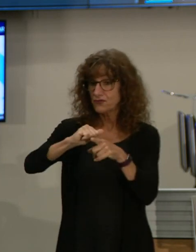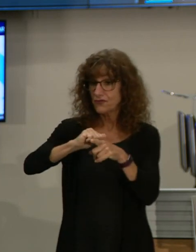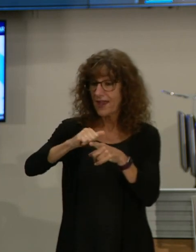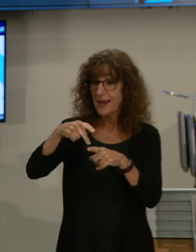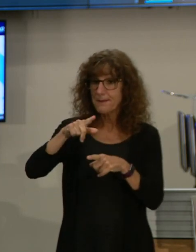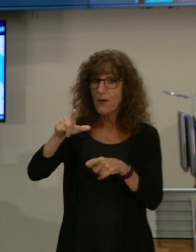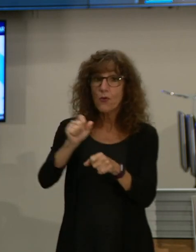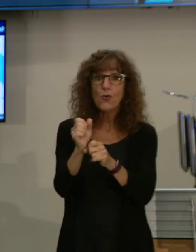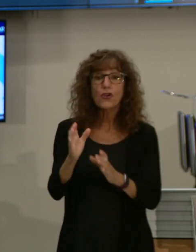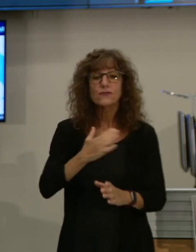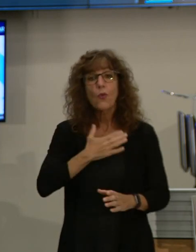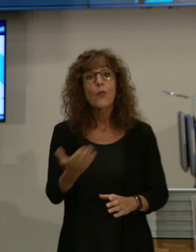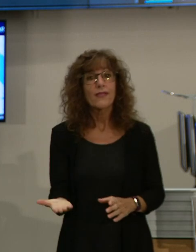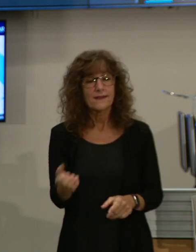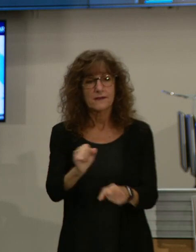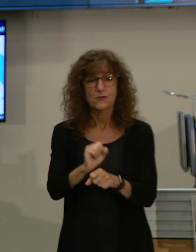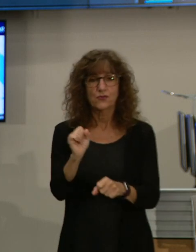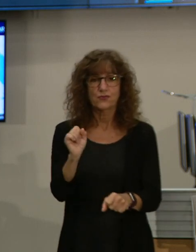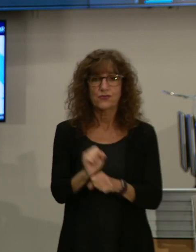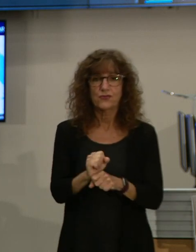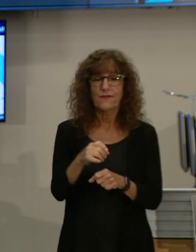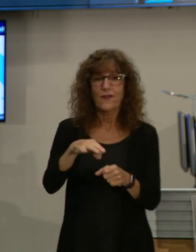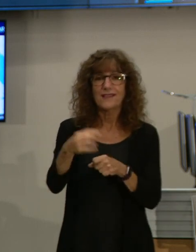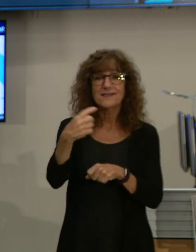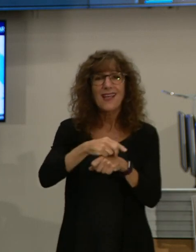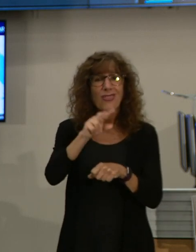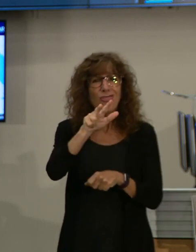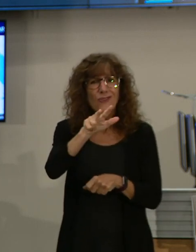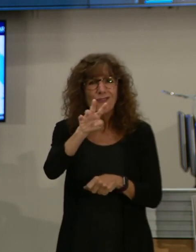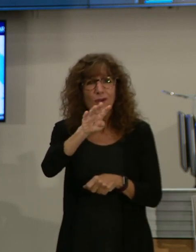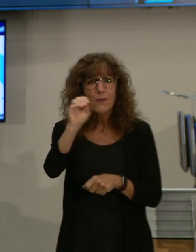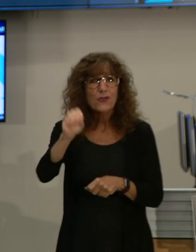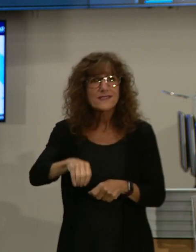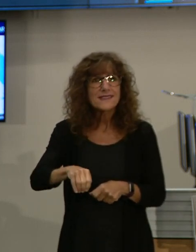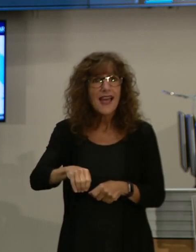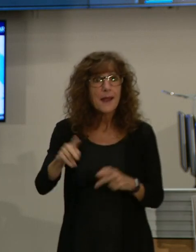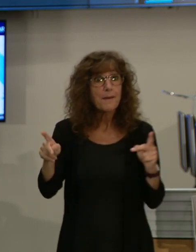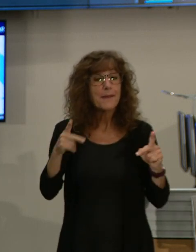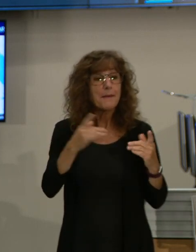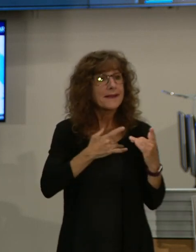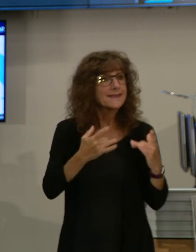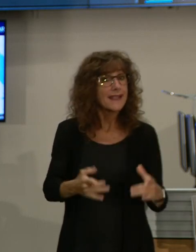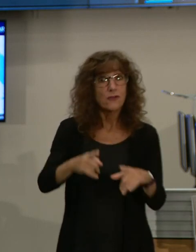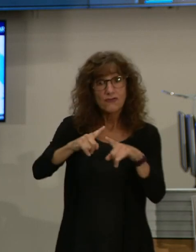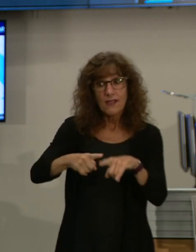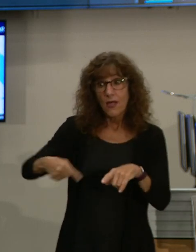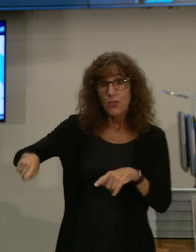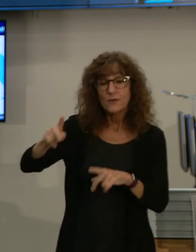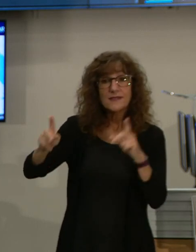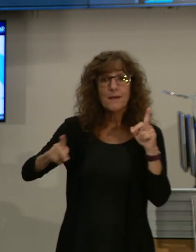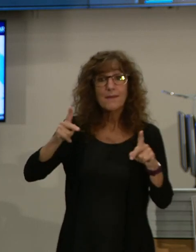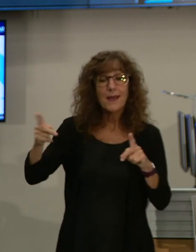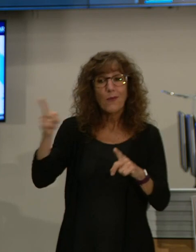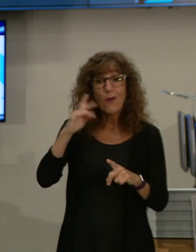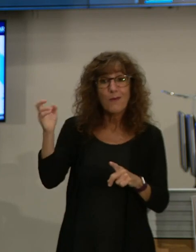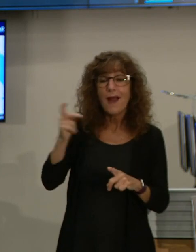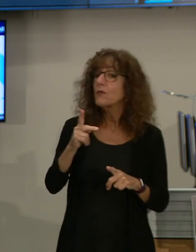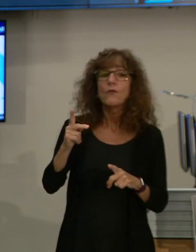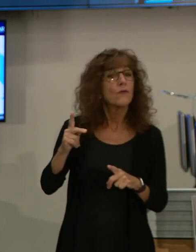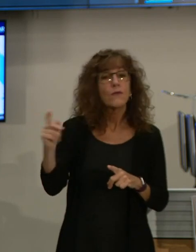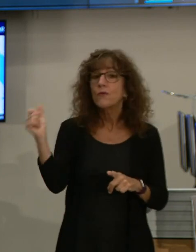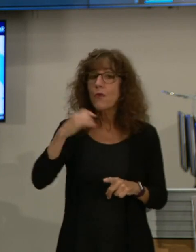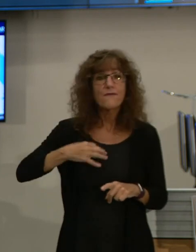workers indicated a willingness to work. So only 34% of the folks that we're usually able to rely on have said they're coming back. They're not coming back